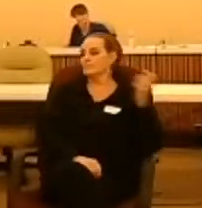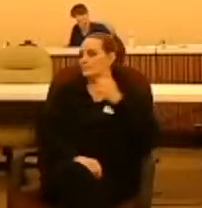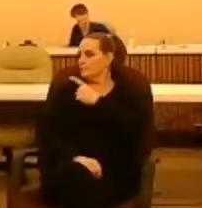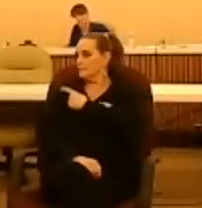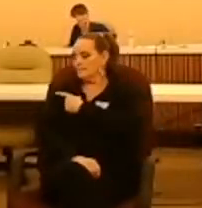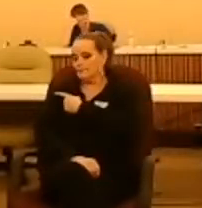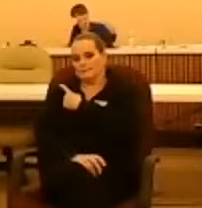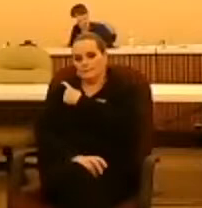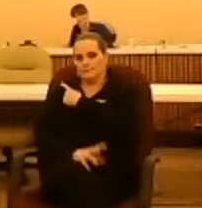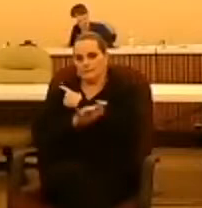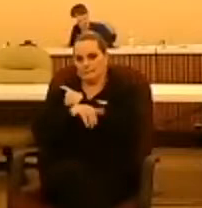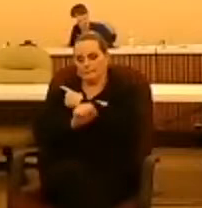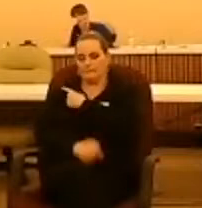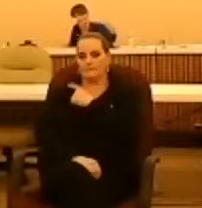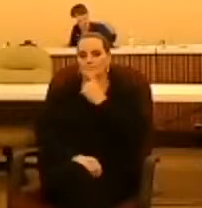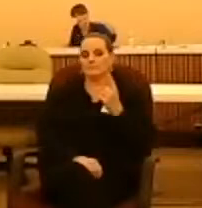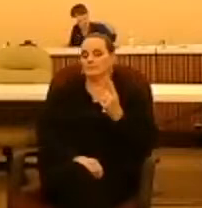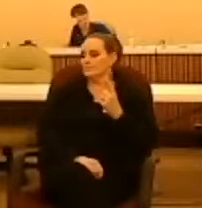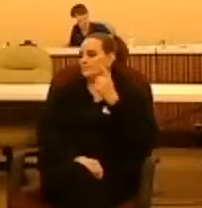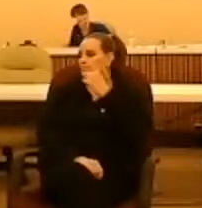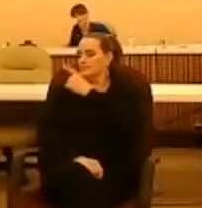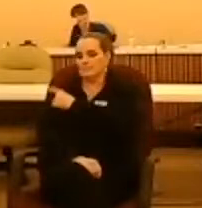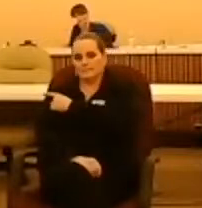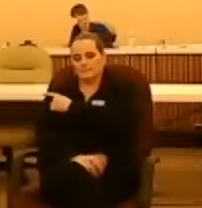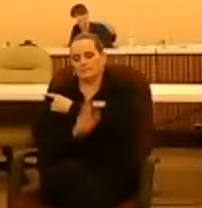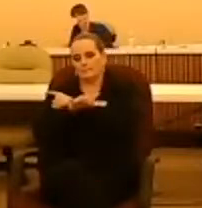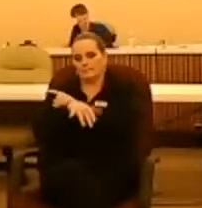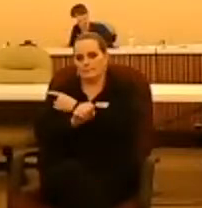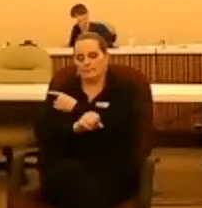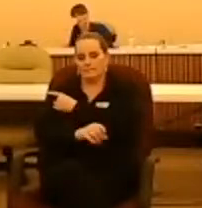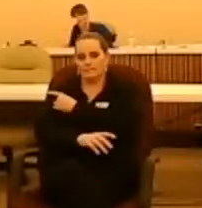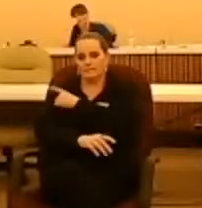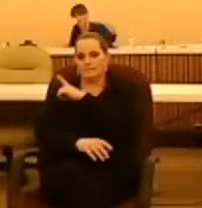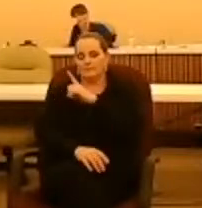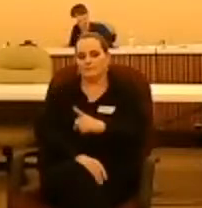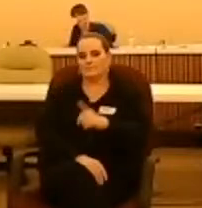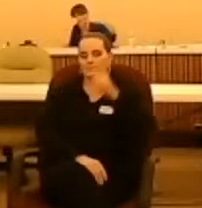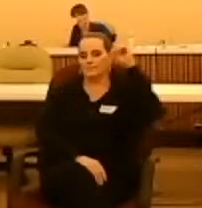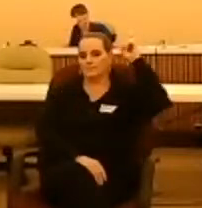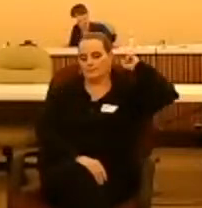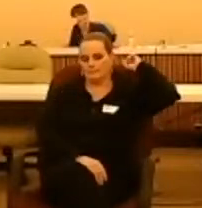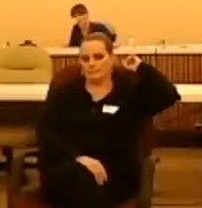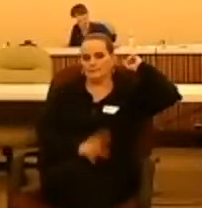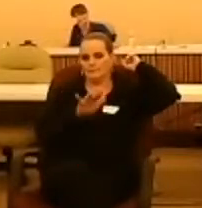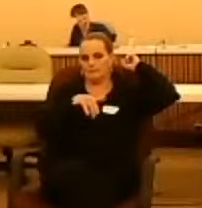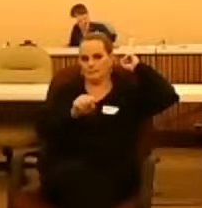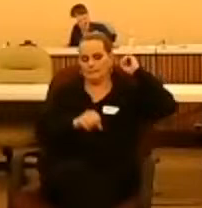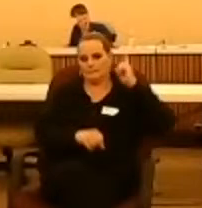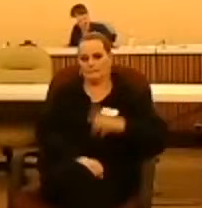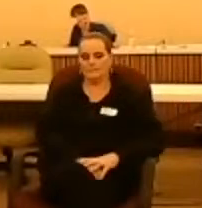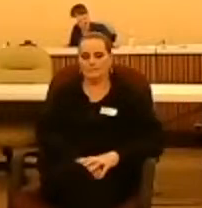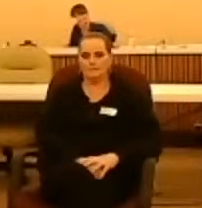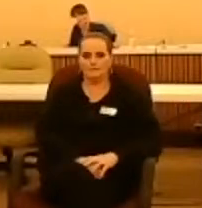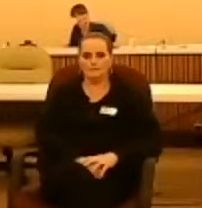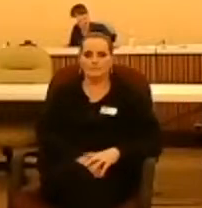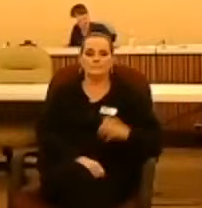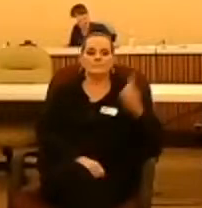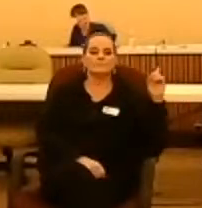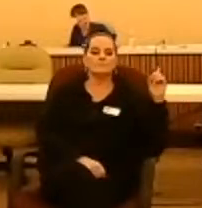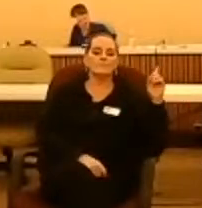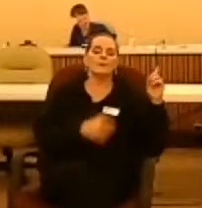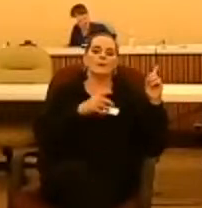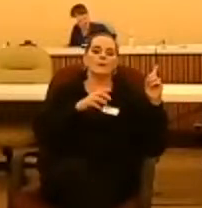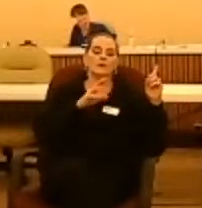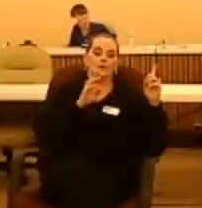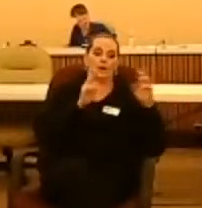Councilmember Safranek? Aye. Councilmember Bolsner? Aye. Supervisor Schultz? Aye. Mr. Supervisor and